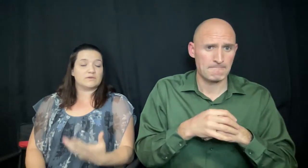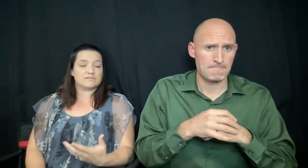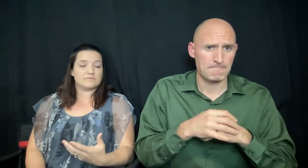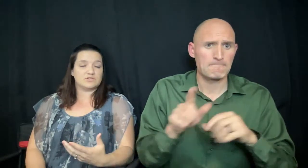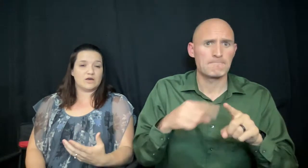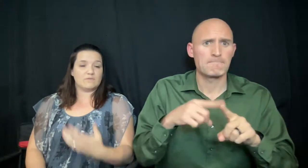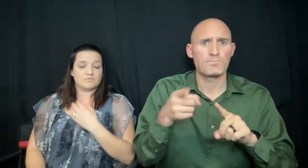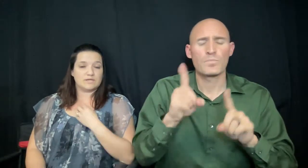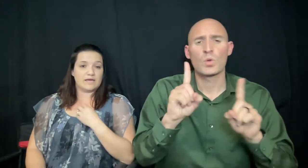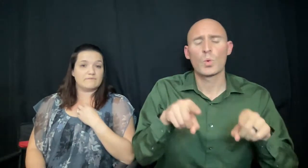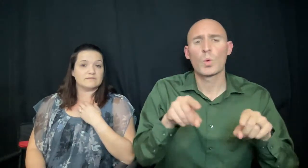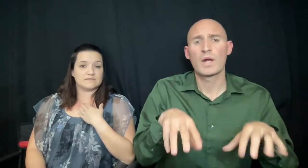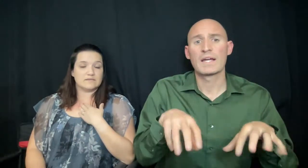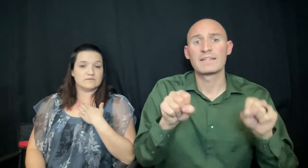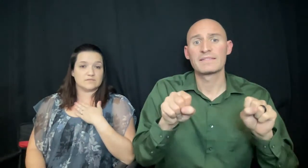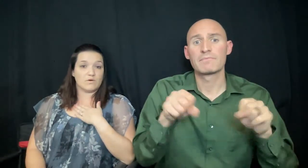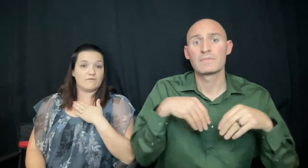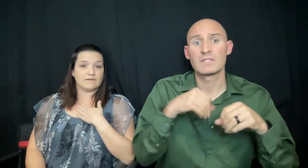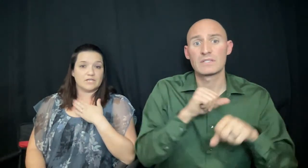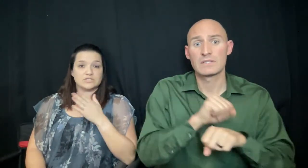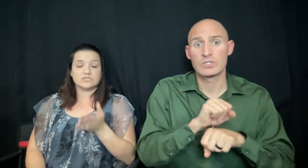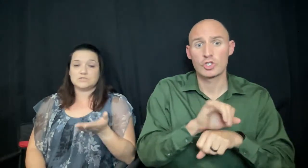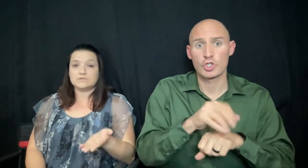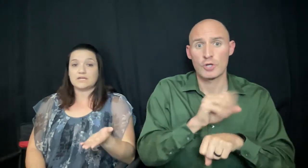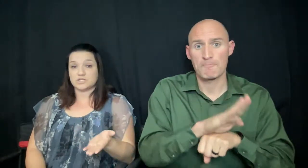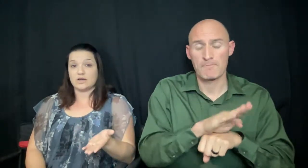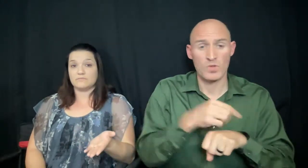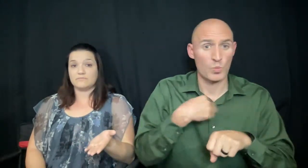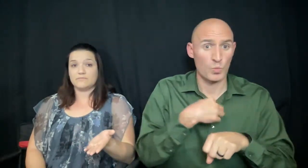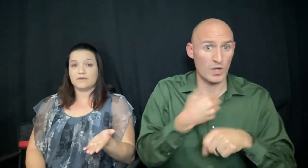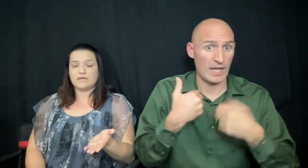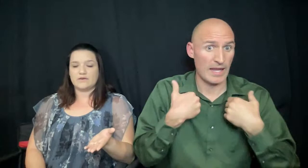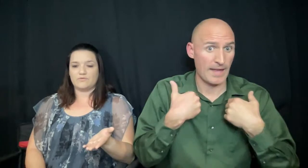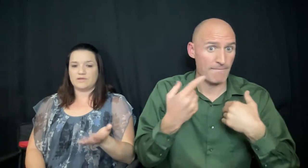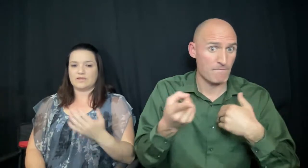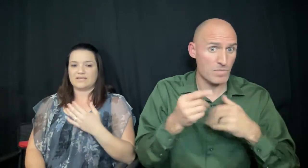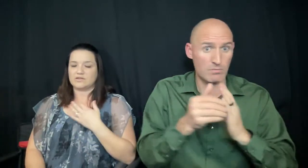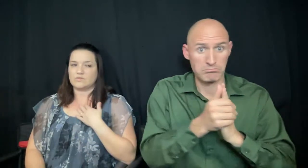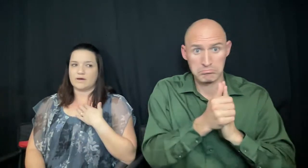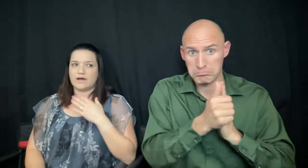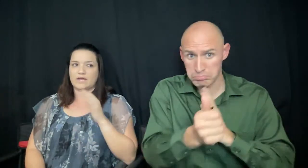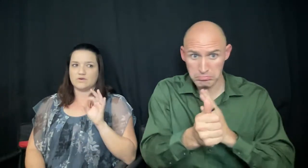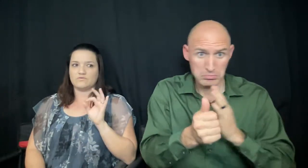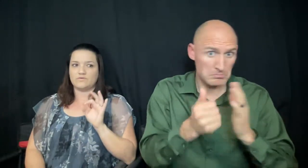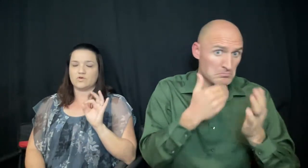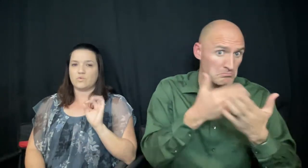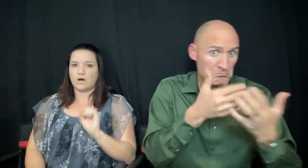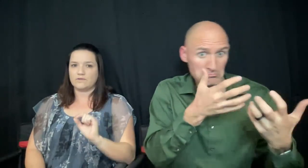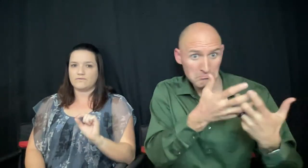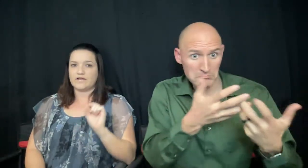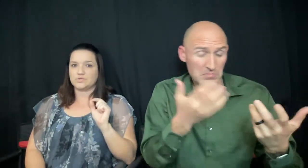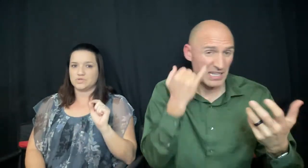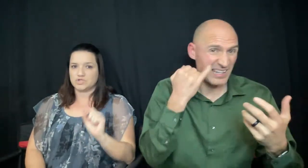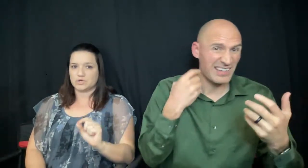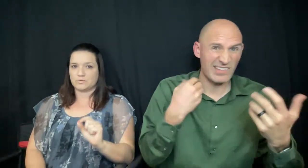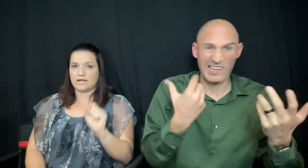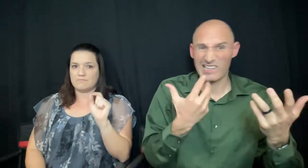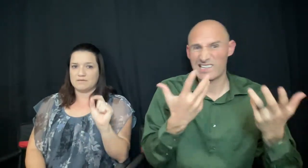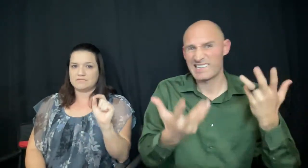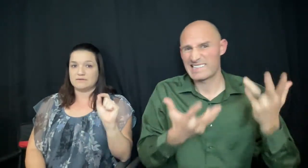accept a job, do we have the skills, the qualifications to do that job? If we like, you know what, I don't feel qualified to interpret a mental